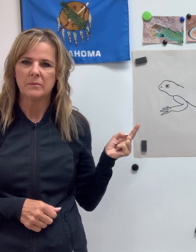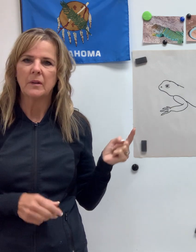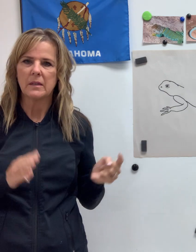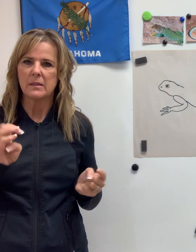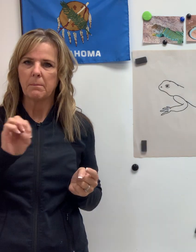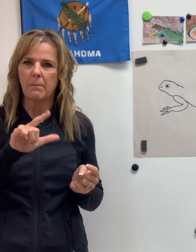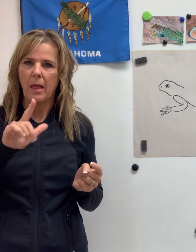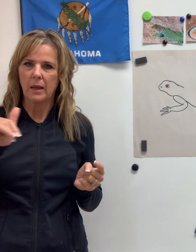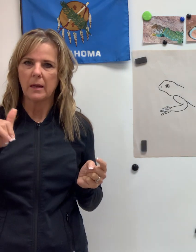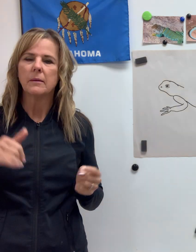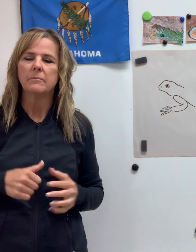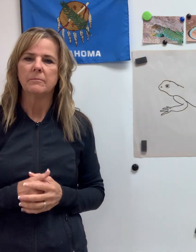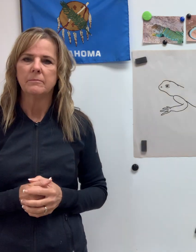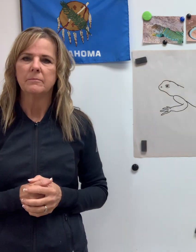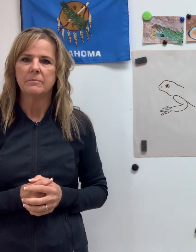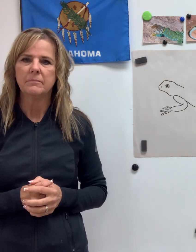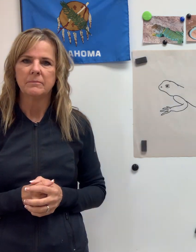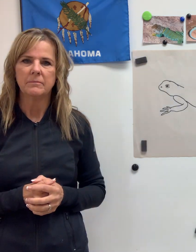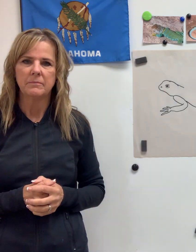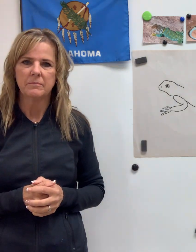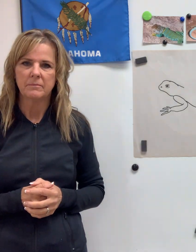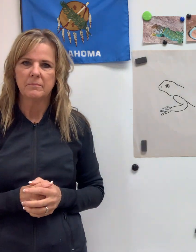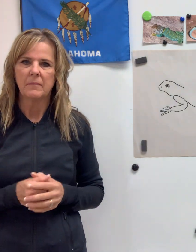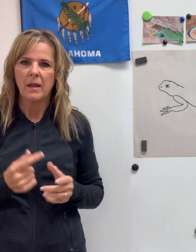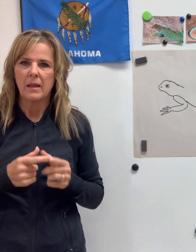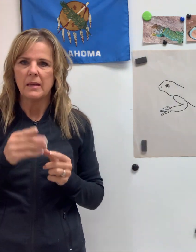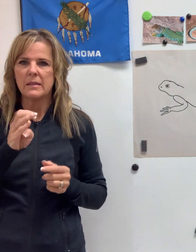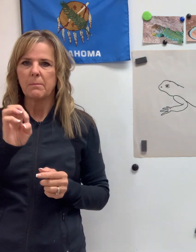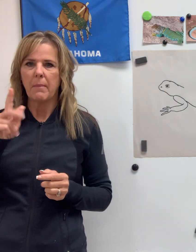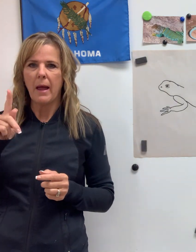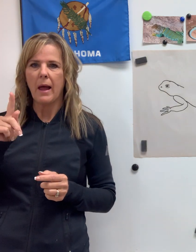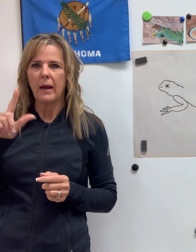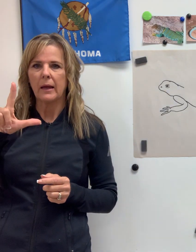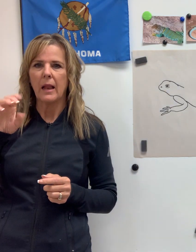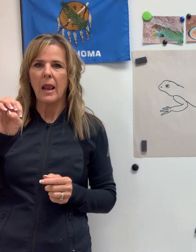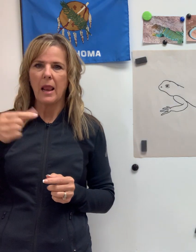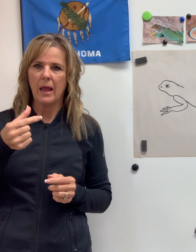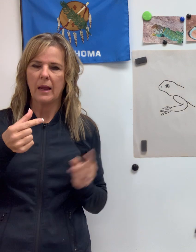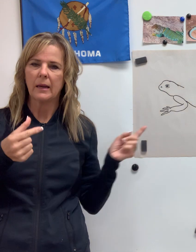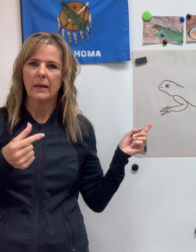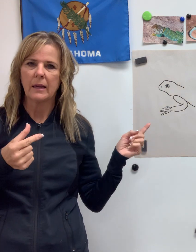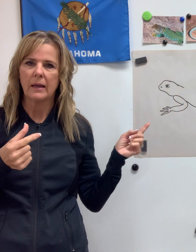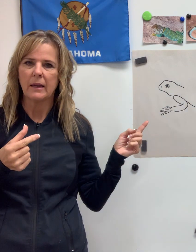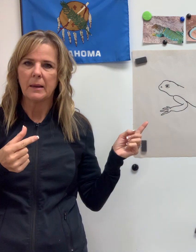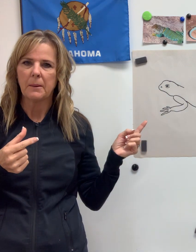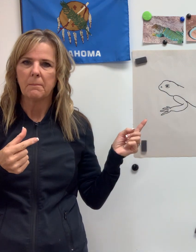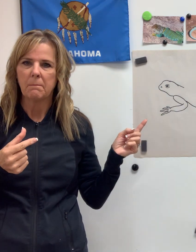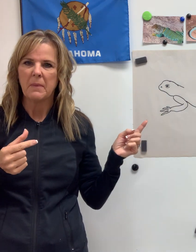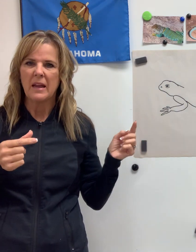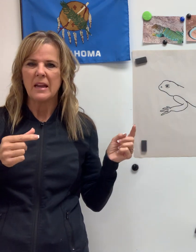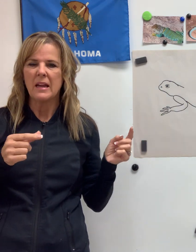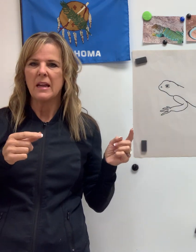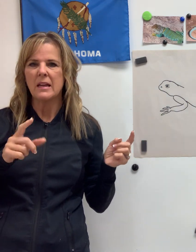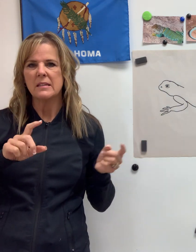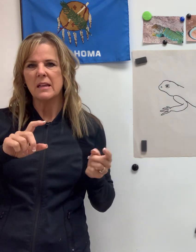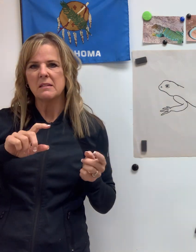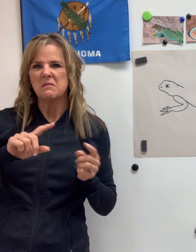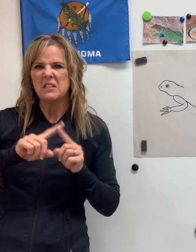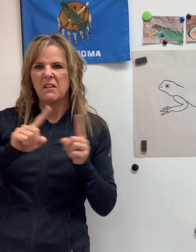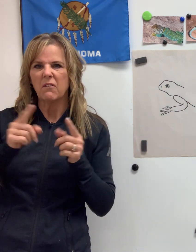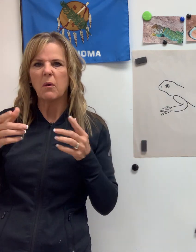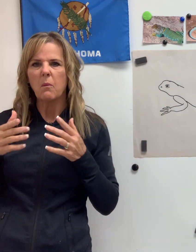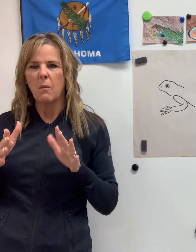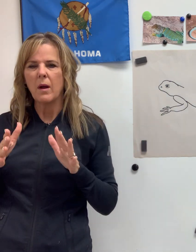belly. Then we're gonna make his back leg. And notice how it's bent a different way, and then he's got